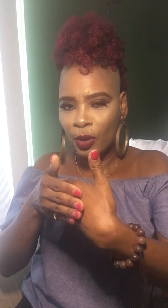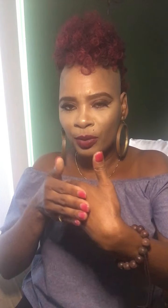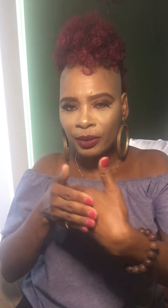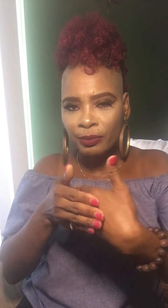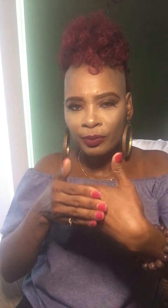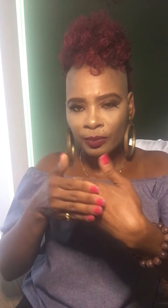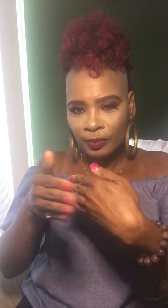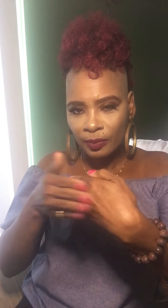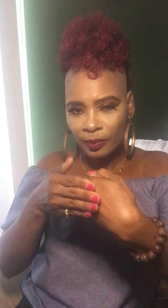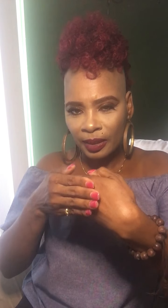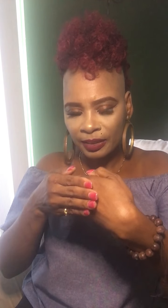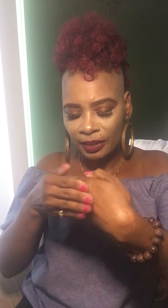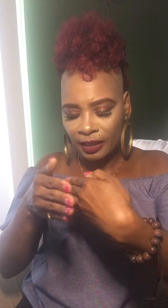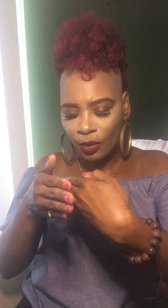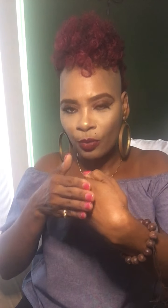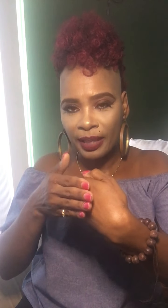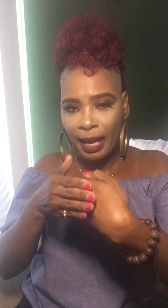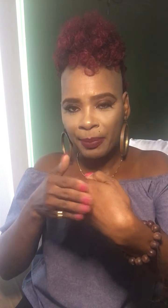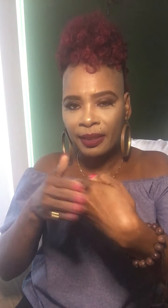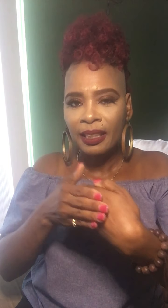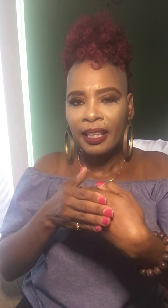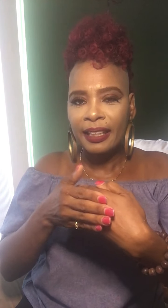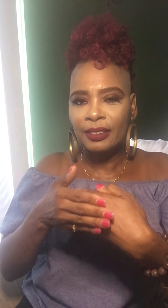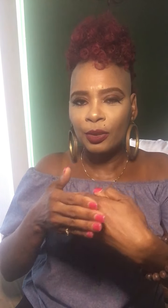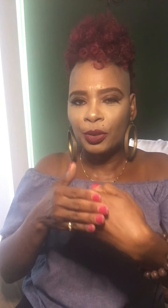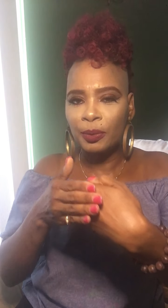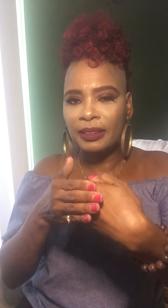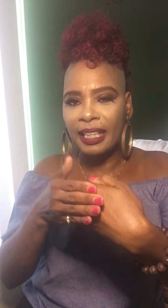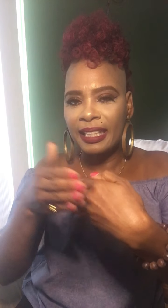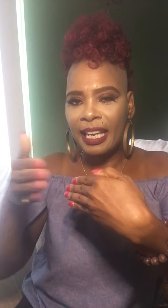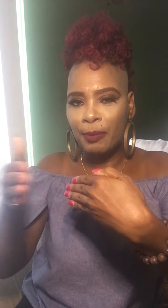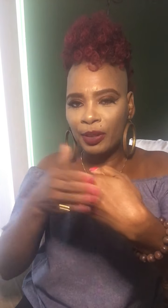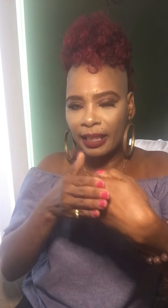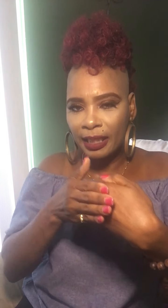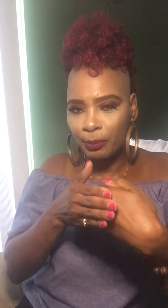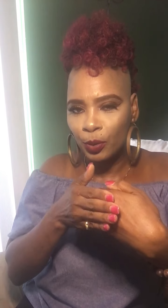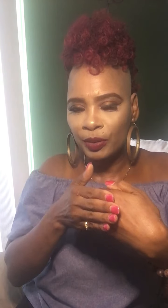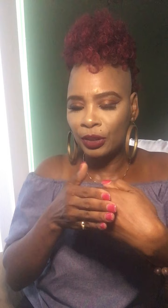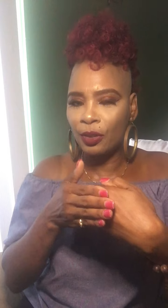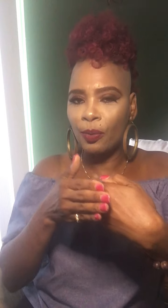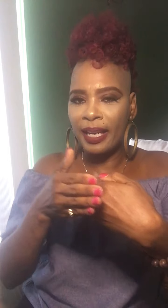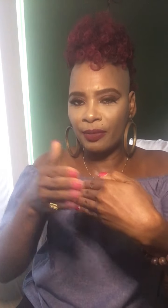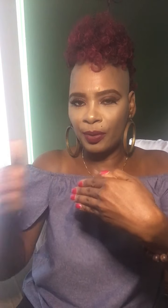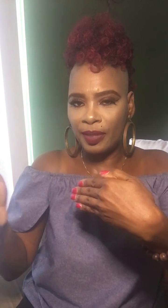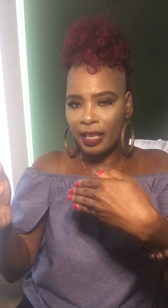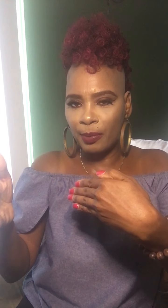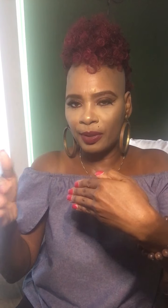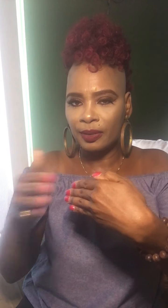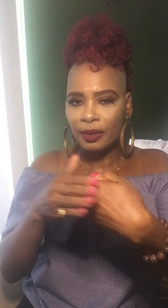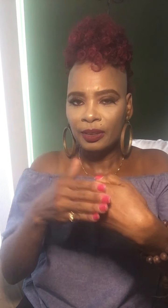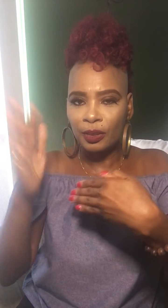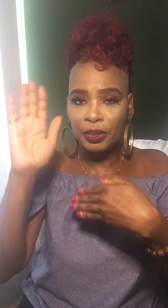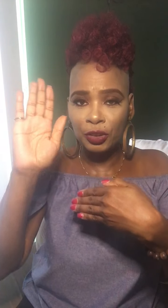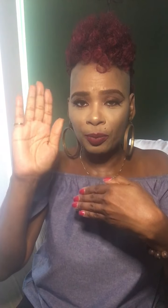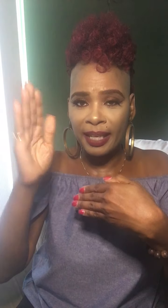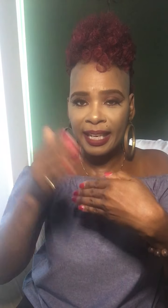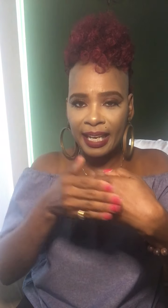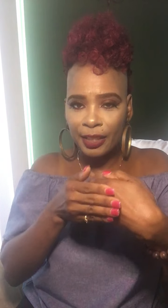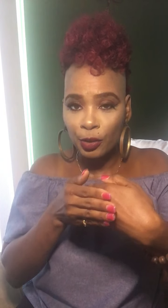over and overlap it, and so you will say neighbor, like, and move it to the right of you, neighbor. So this is your right hand and you're